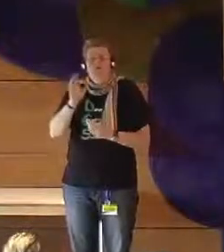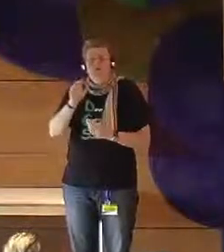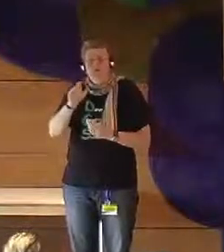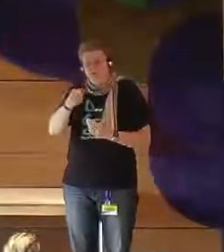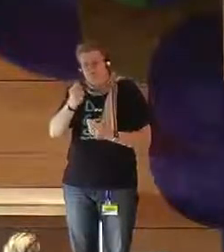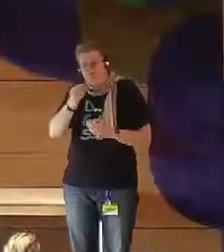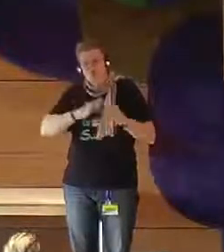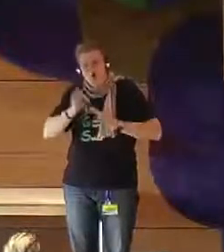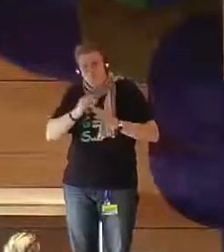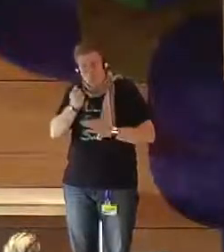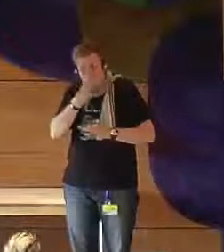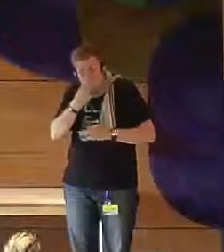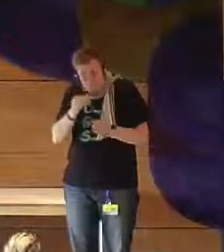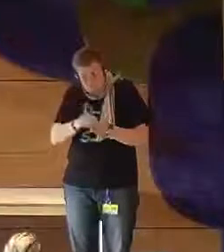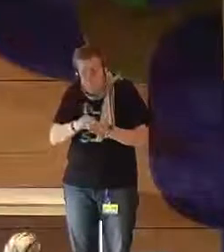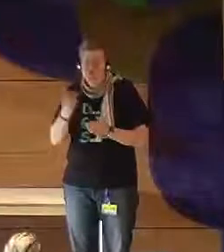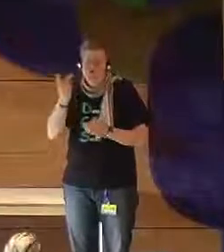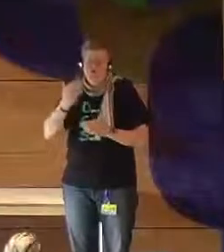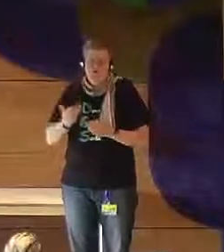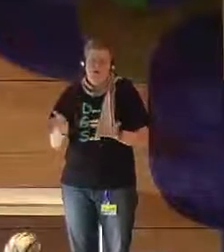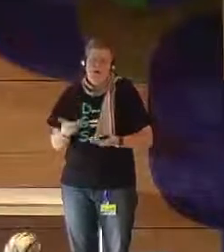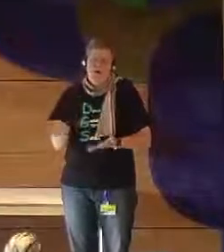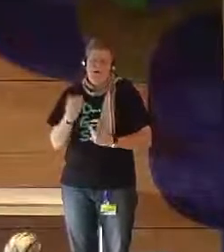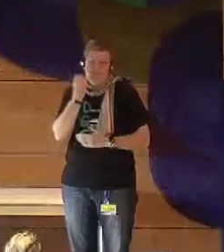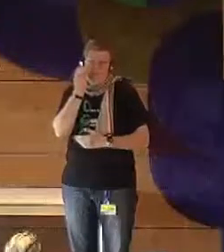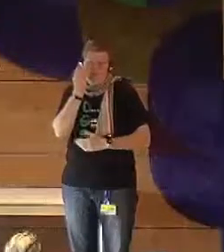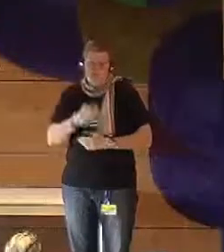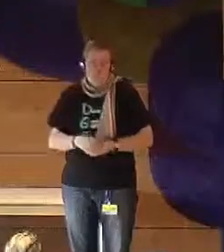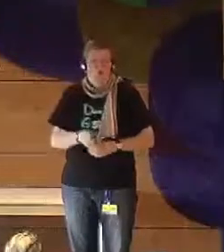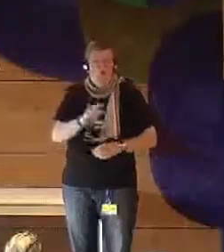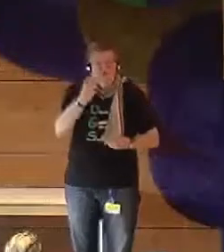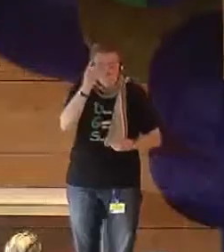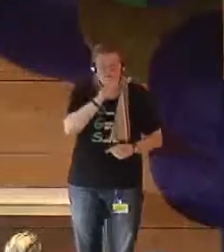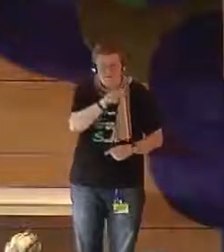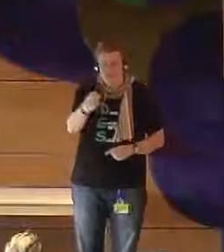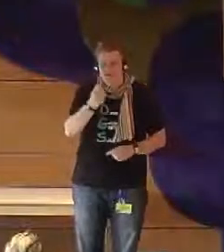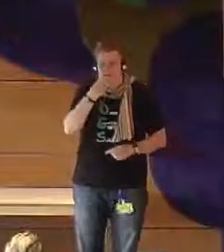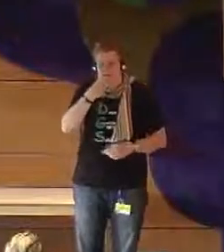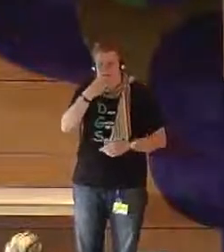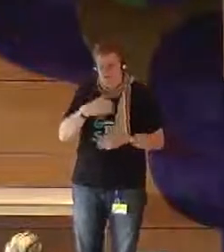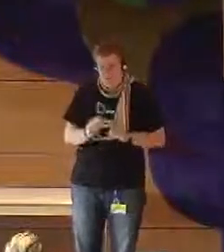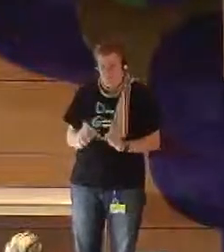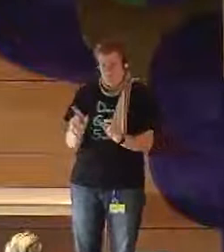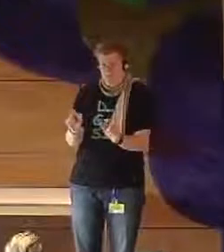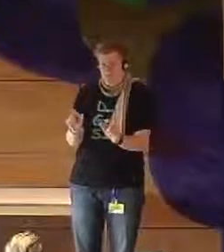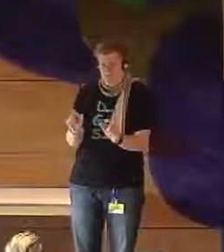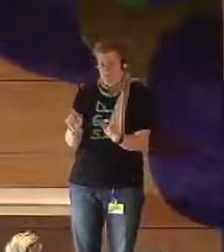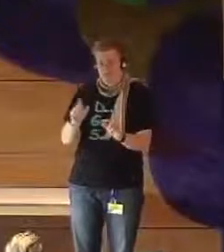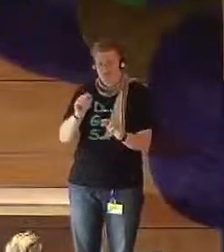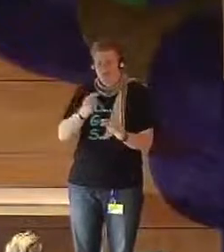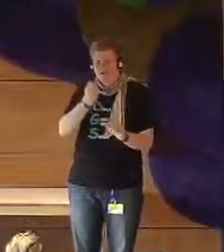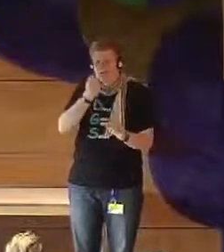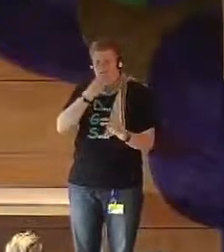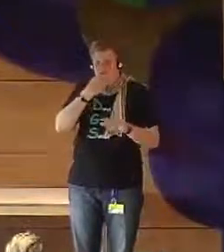the period, if you remember when you're on the oral contraceptive pill, it's when you stop the medication. So you say, okay, this